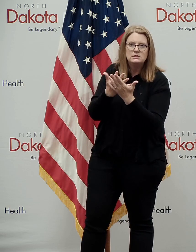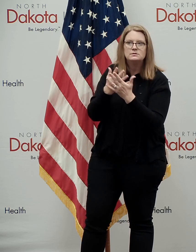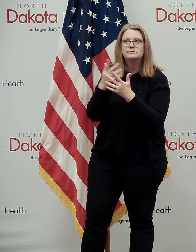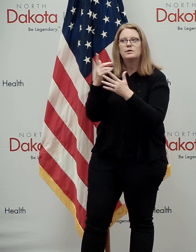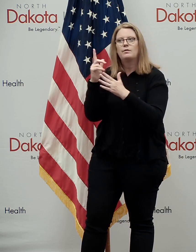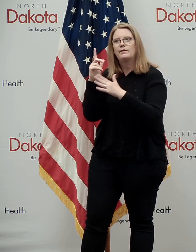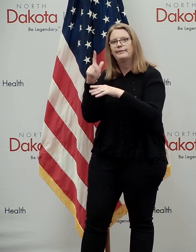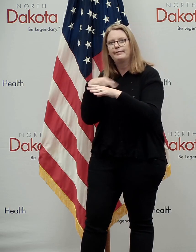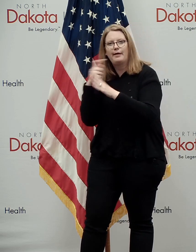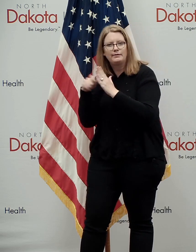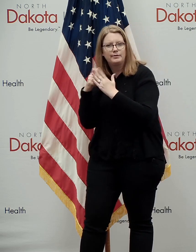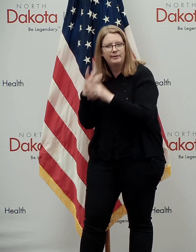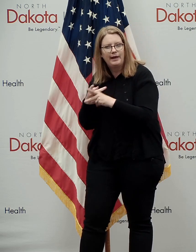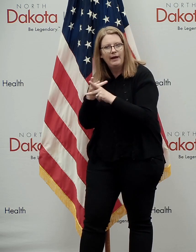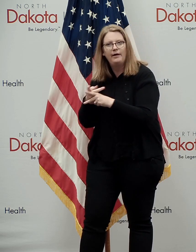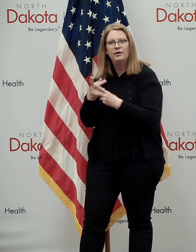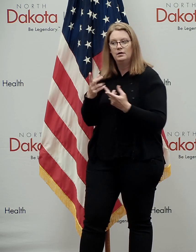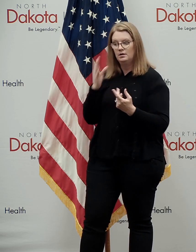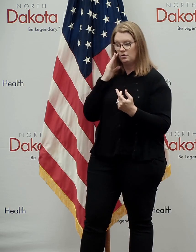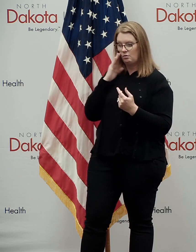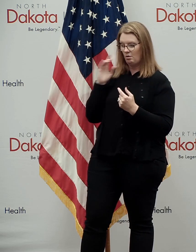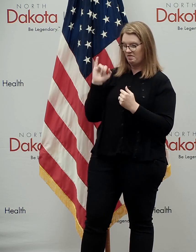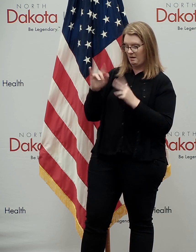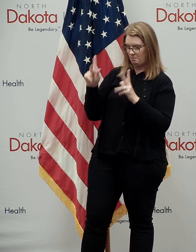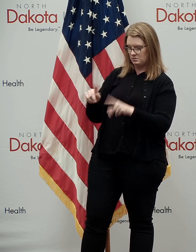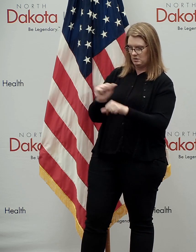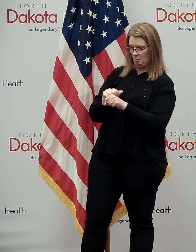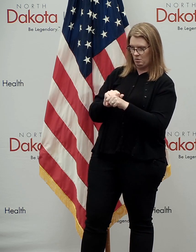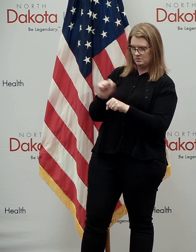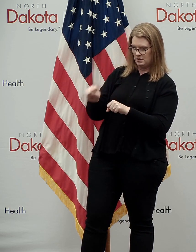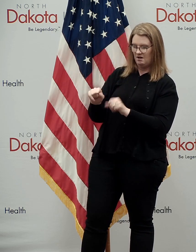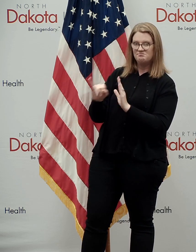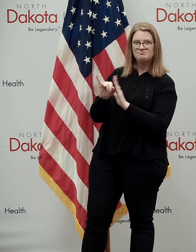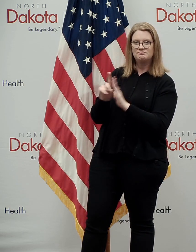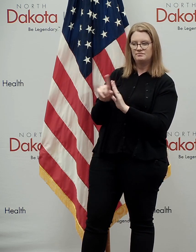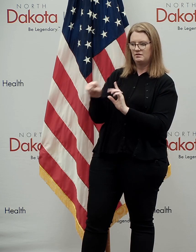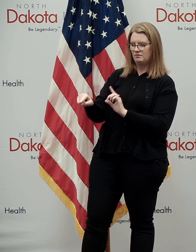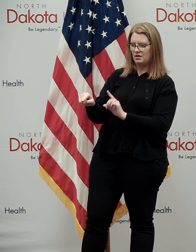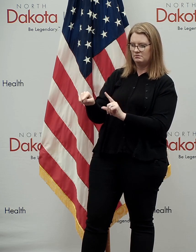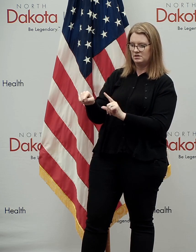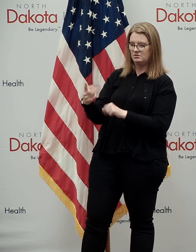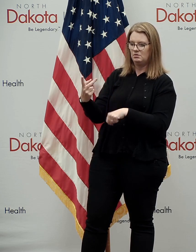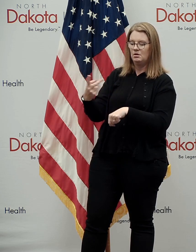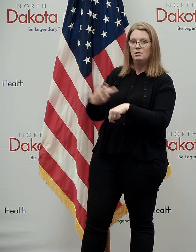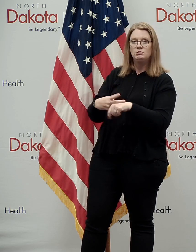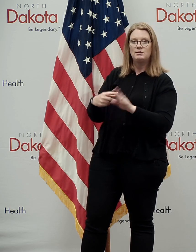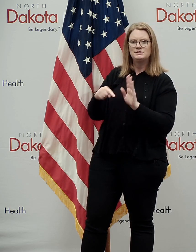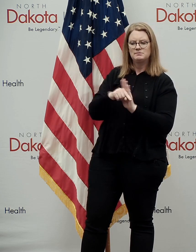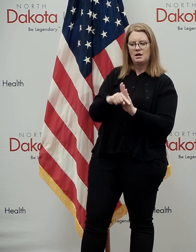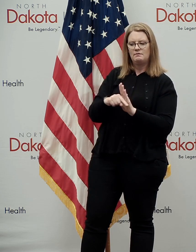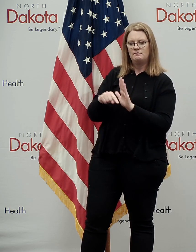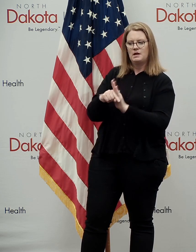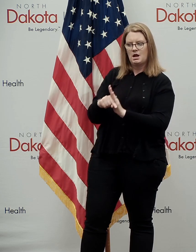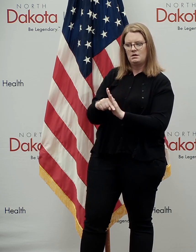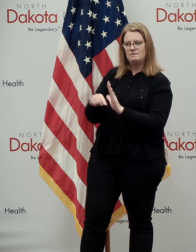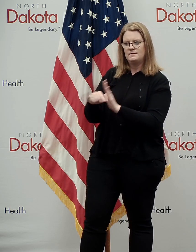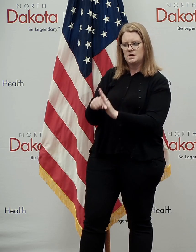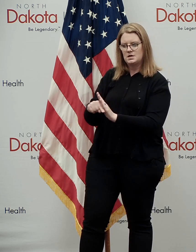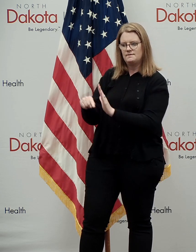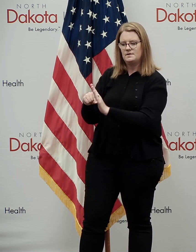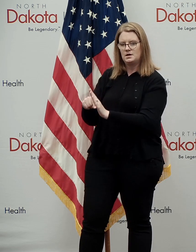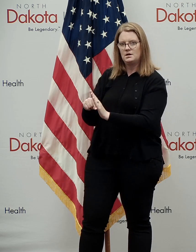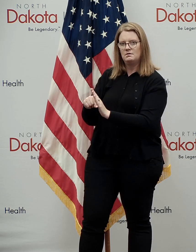workers. Identifying a healthcare worker who may have tested negative 2 times before, 3 times before, but they work